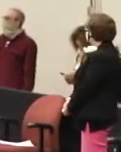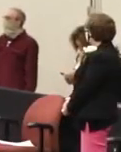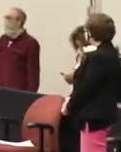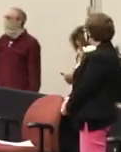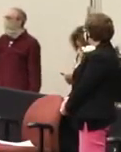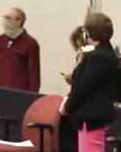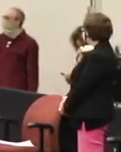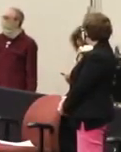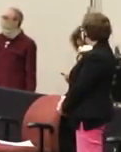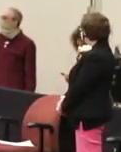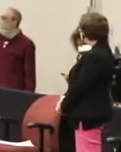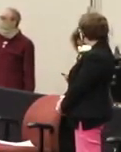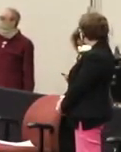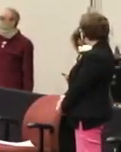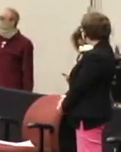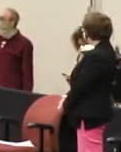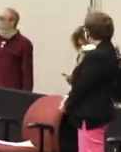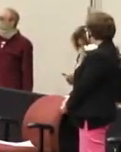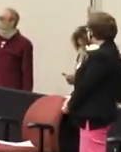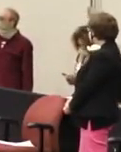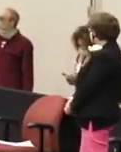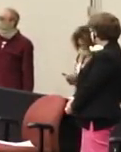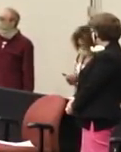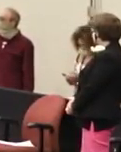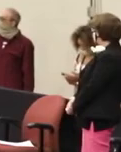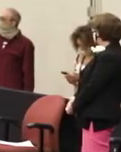Douglas Charles Sato.